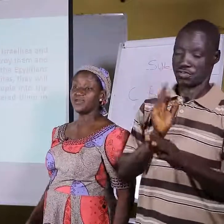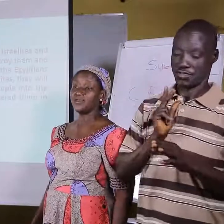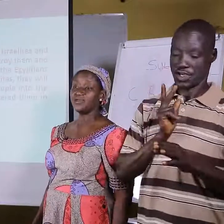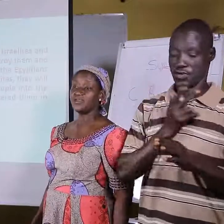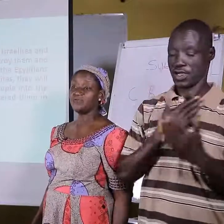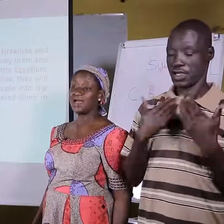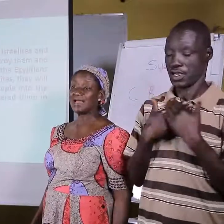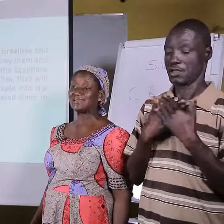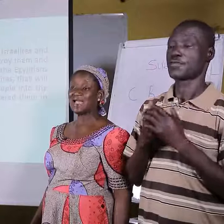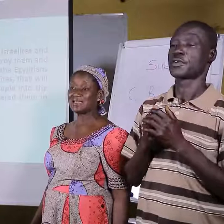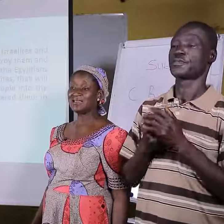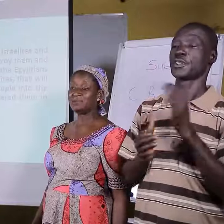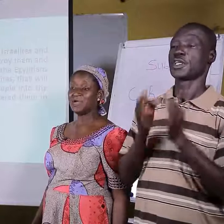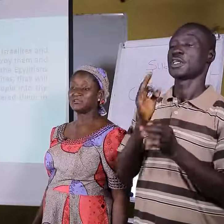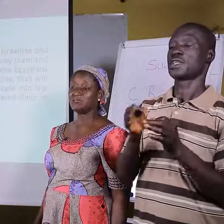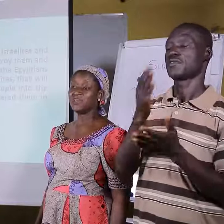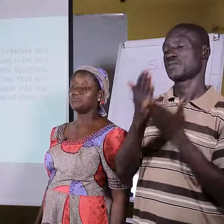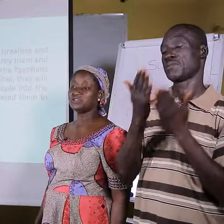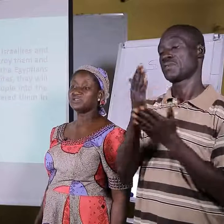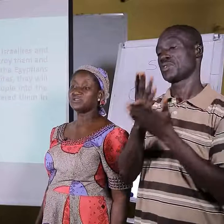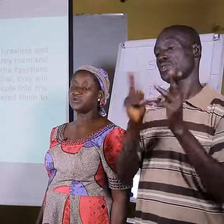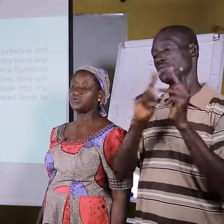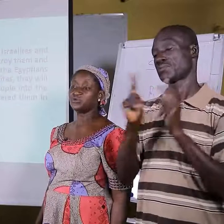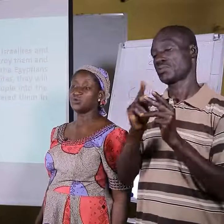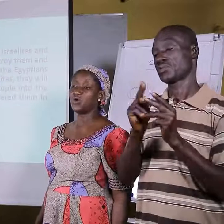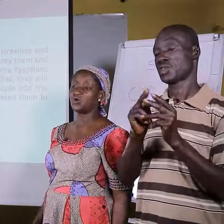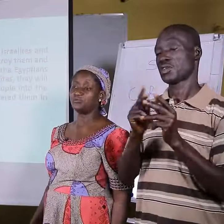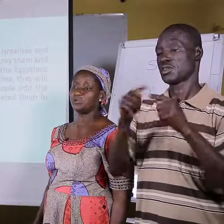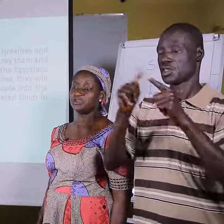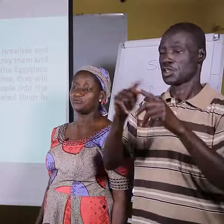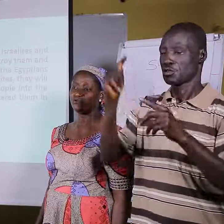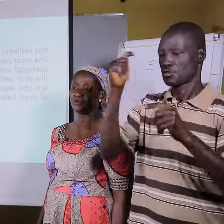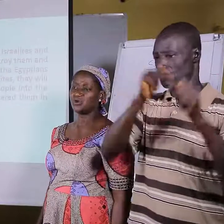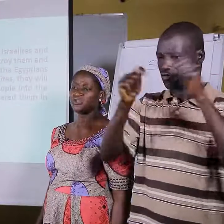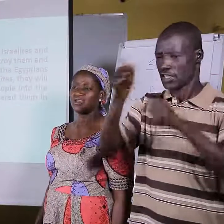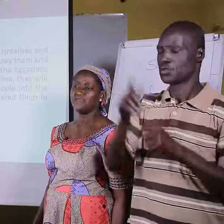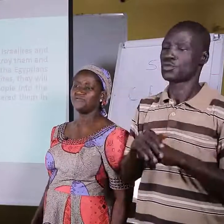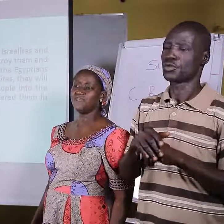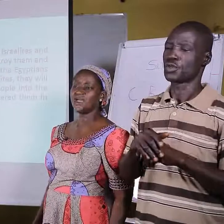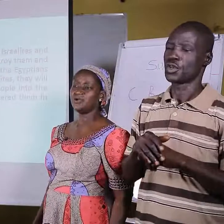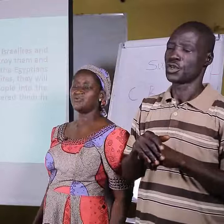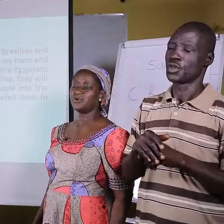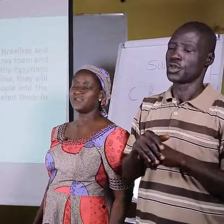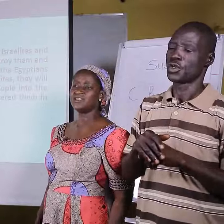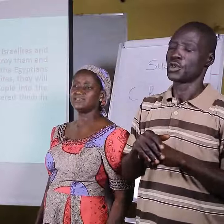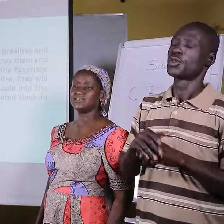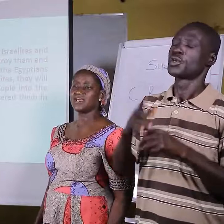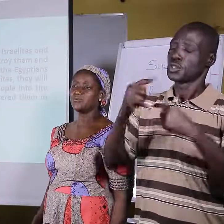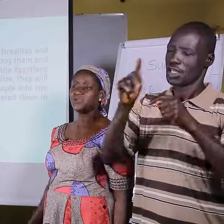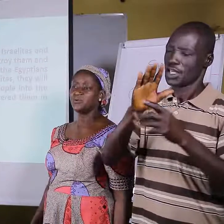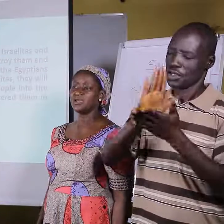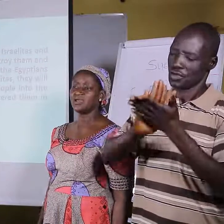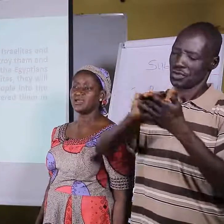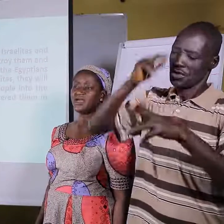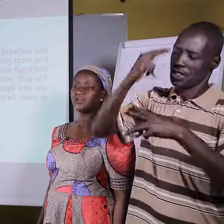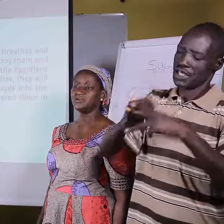fear. If you are attacked by some enemies, instead of you to call upon the name of the Lord, fear will already take